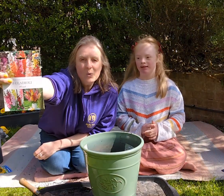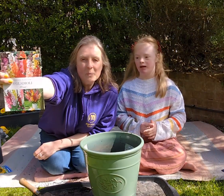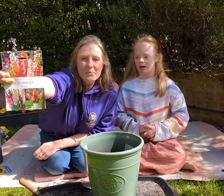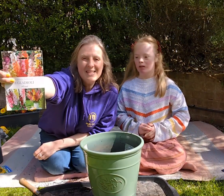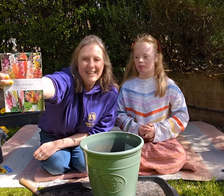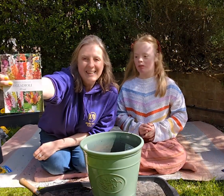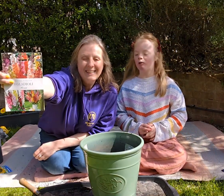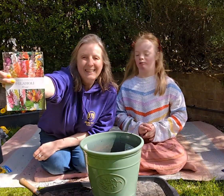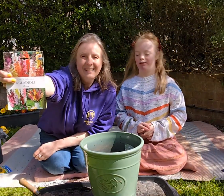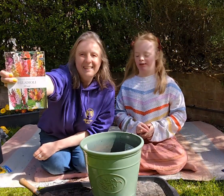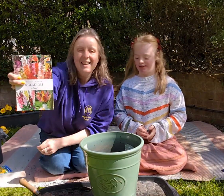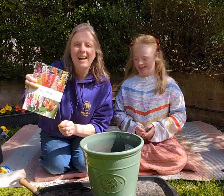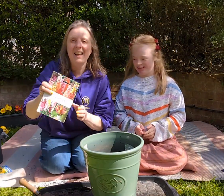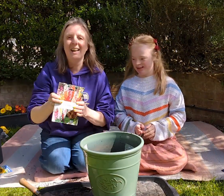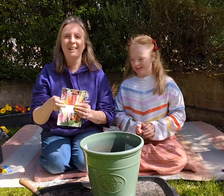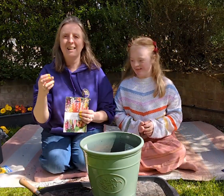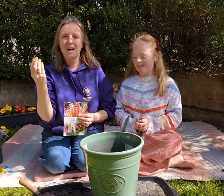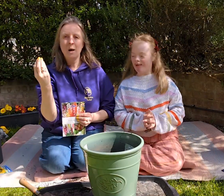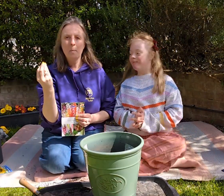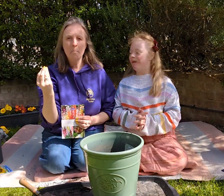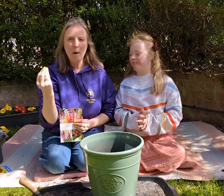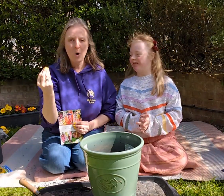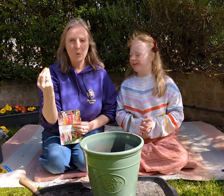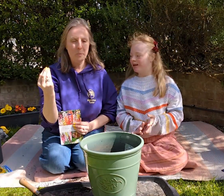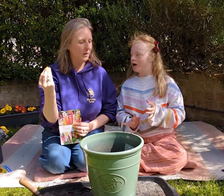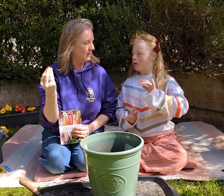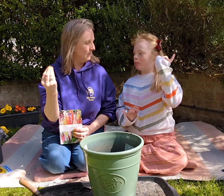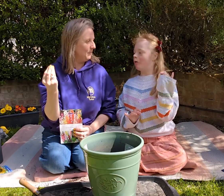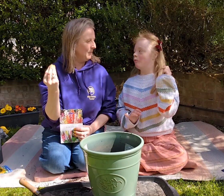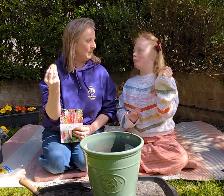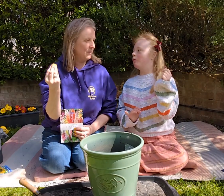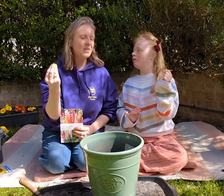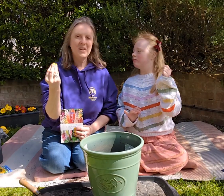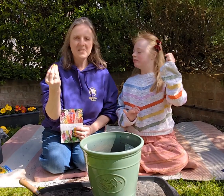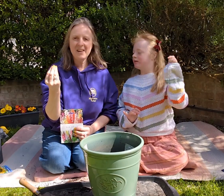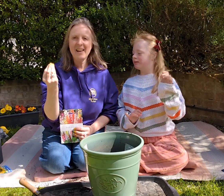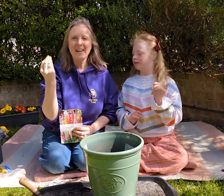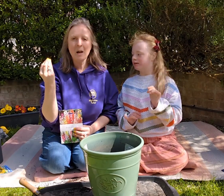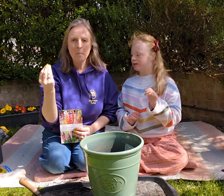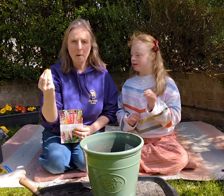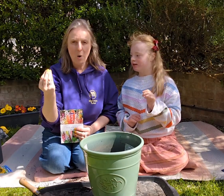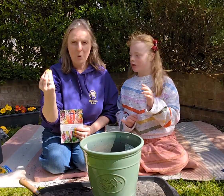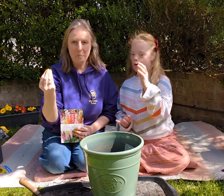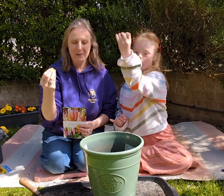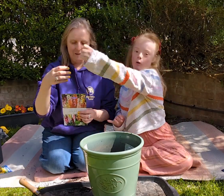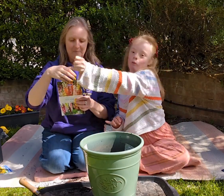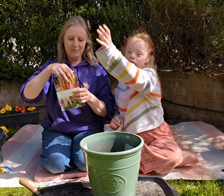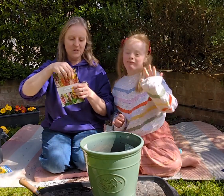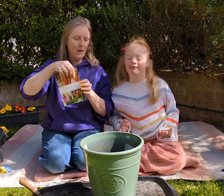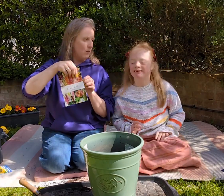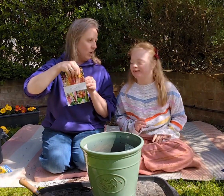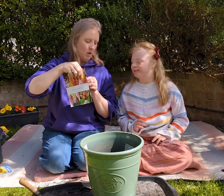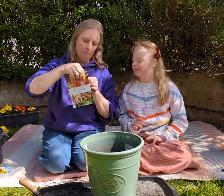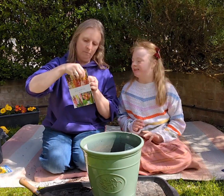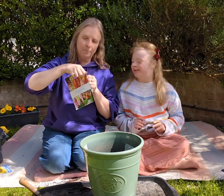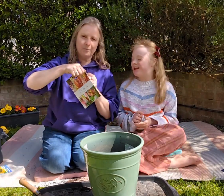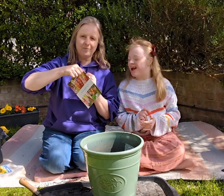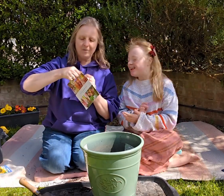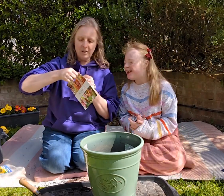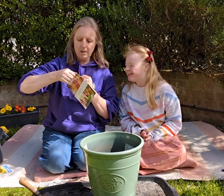bulbs. Yeah, bulb. Nice signing. Bulb. Should we have a look at them?